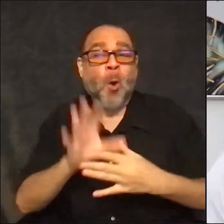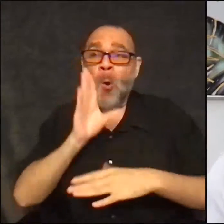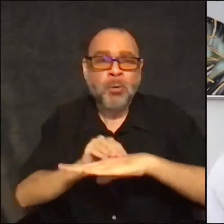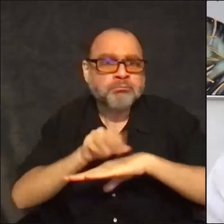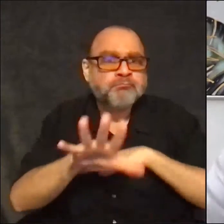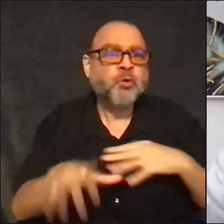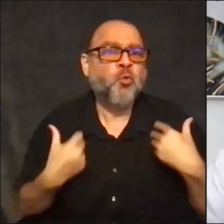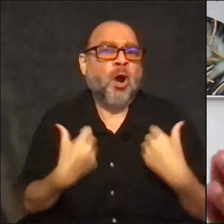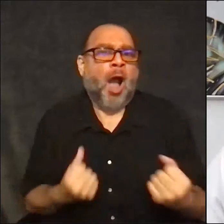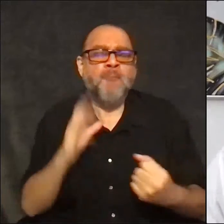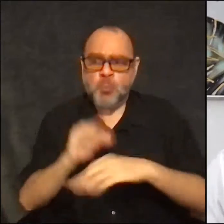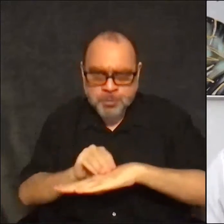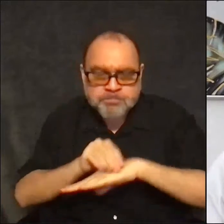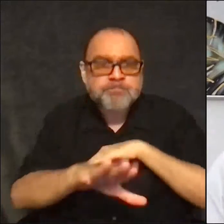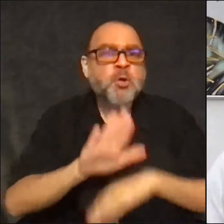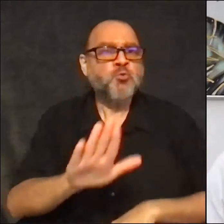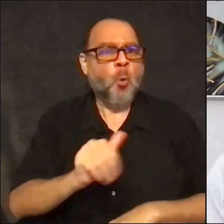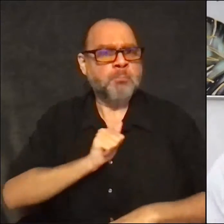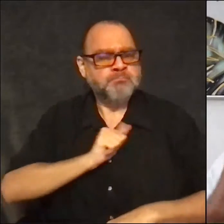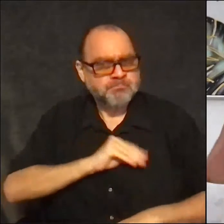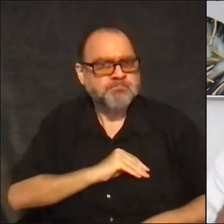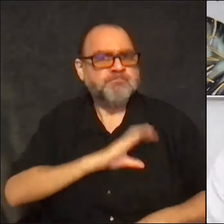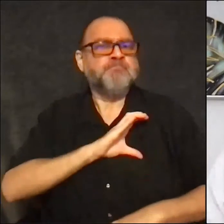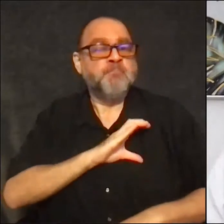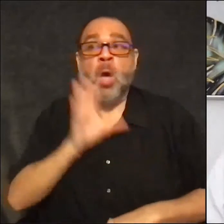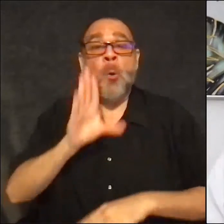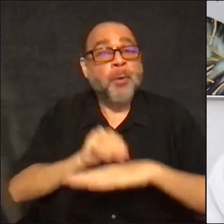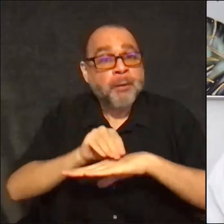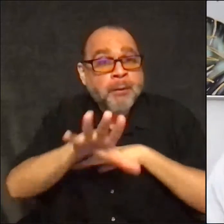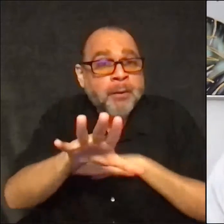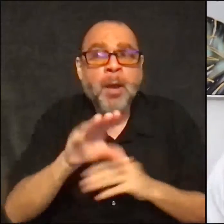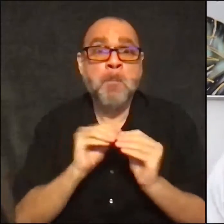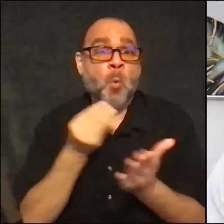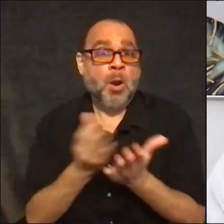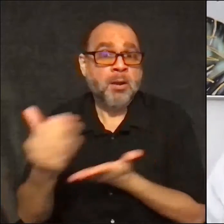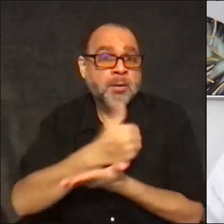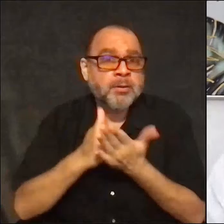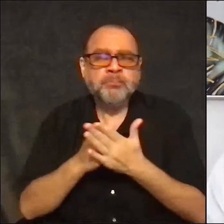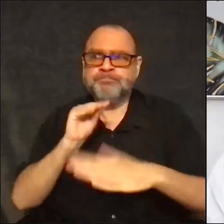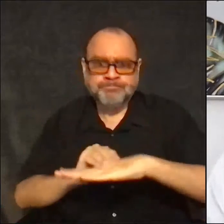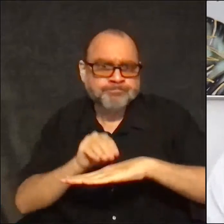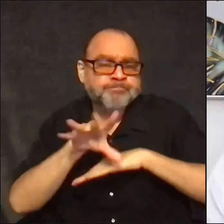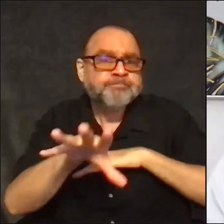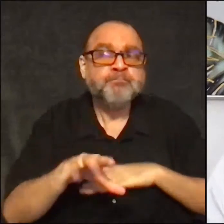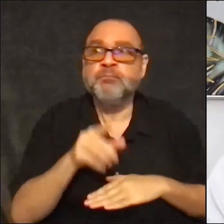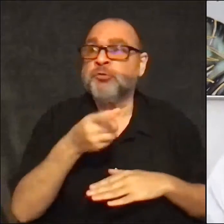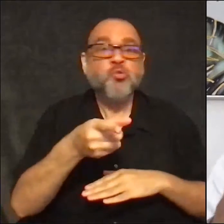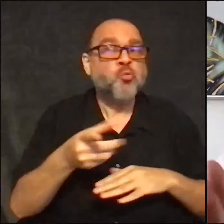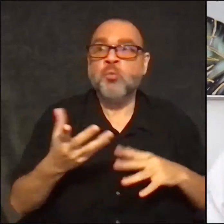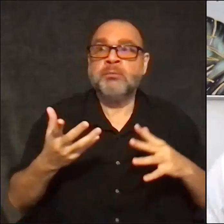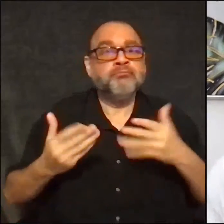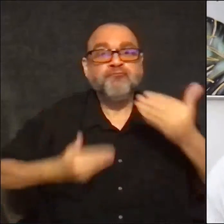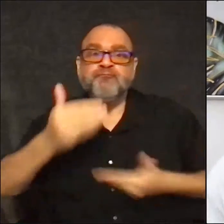your self-esteem. Action is going to help you make more money, start that business, launch a travel